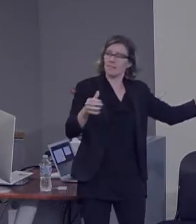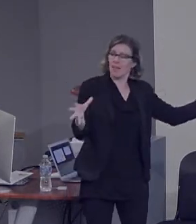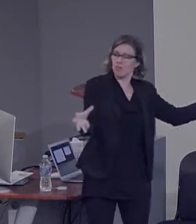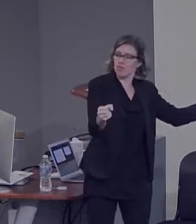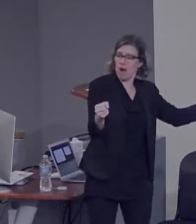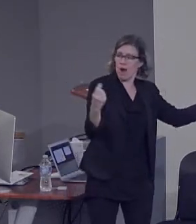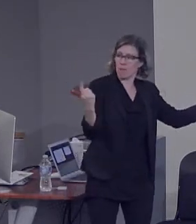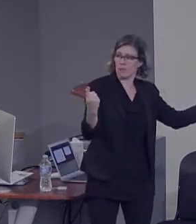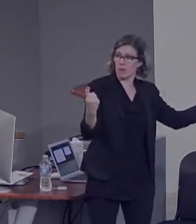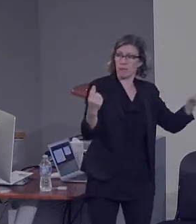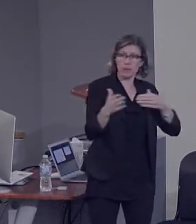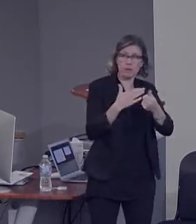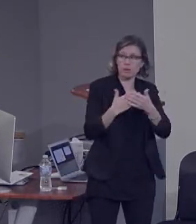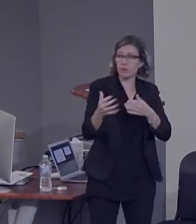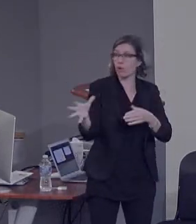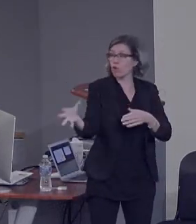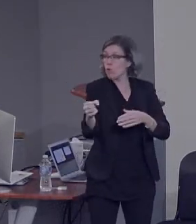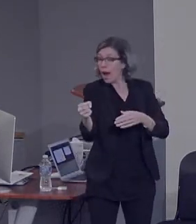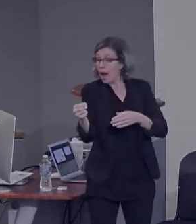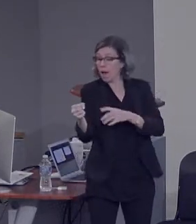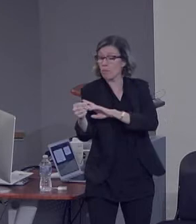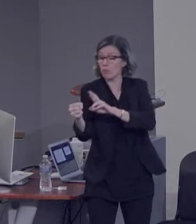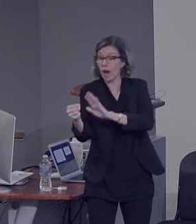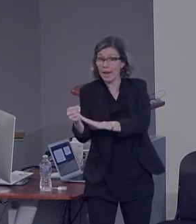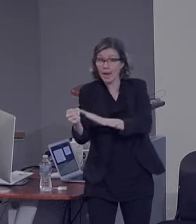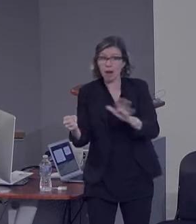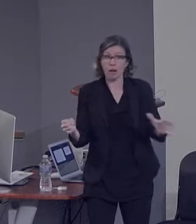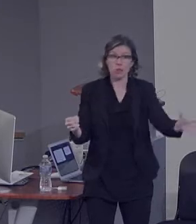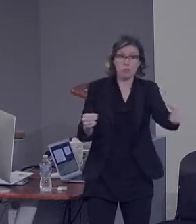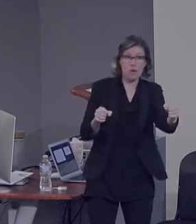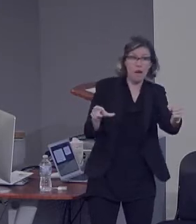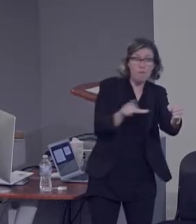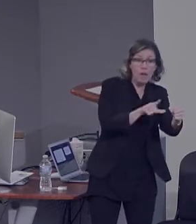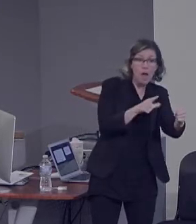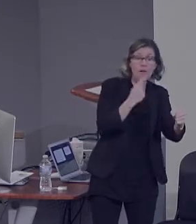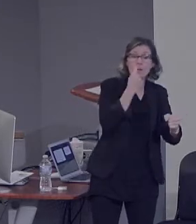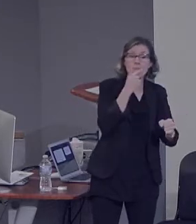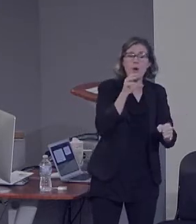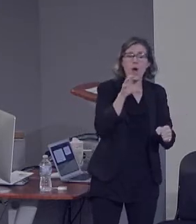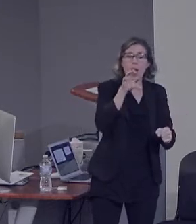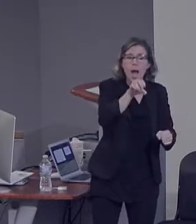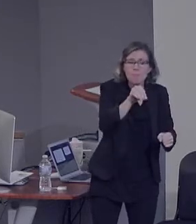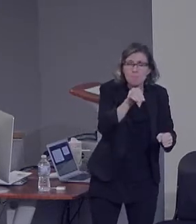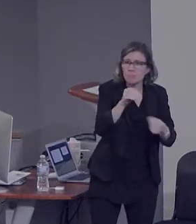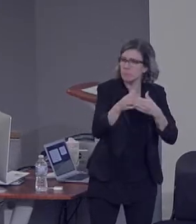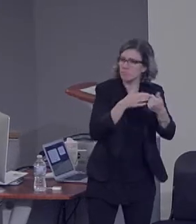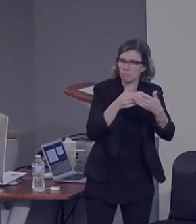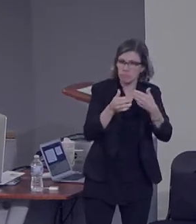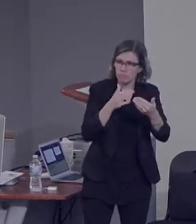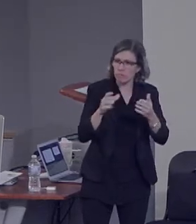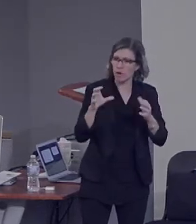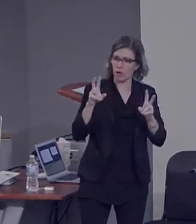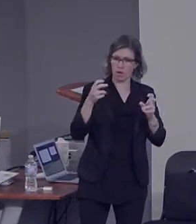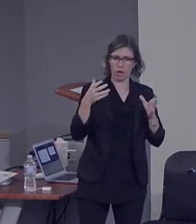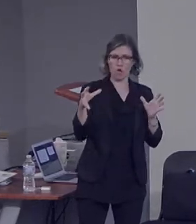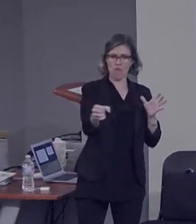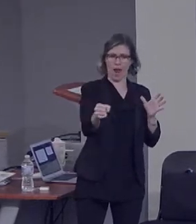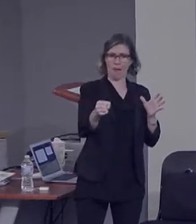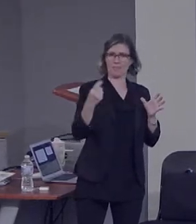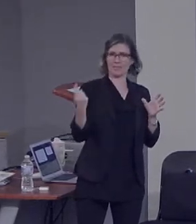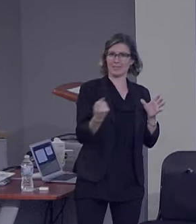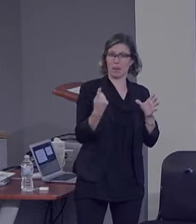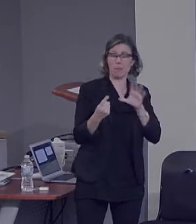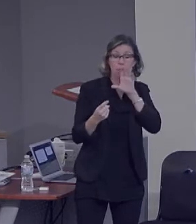right hand, with the left hand, or the mouth. It doesn't matter. So you see here I introduce a concept which